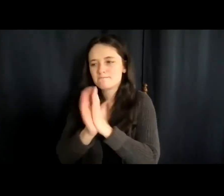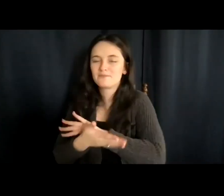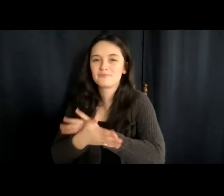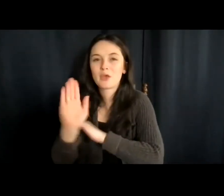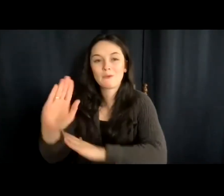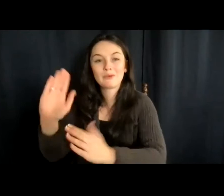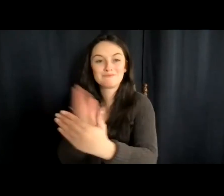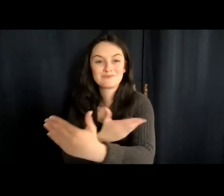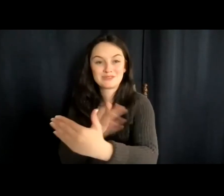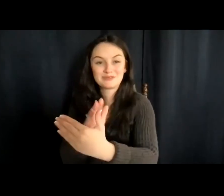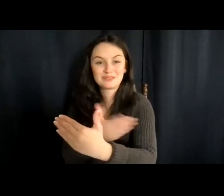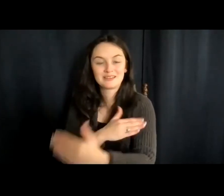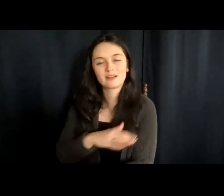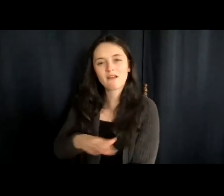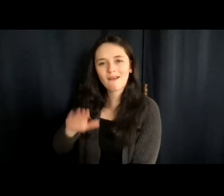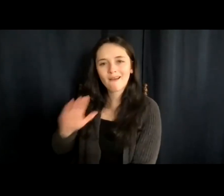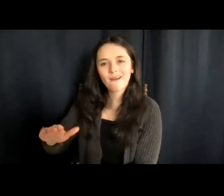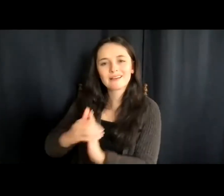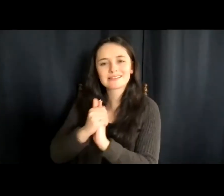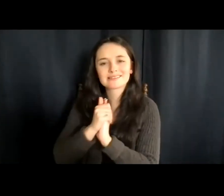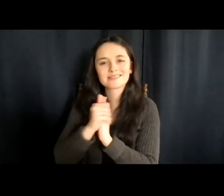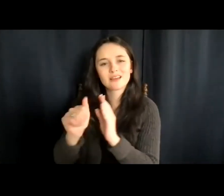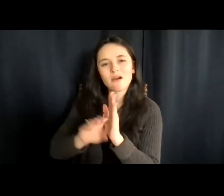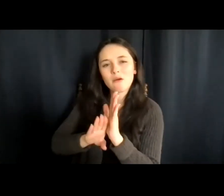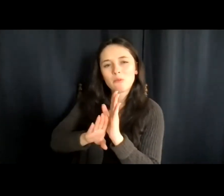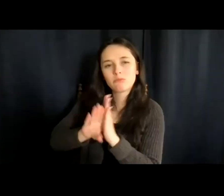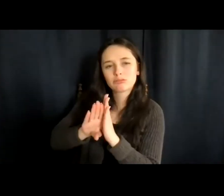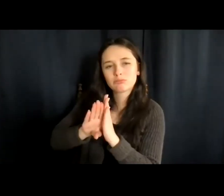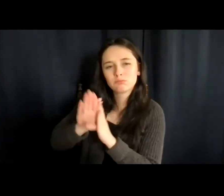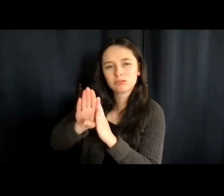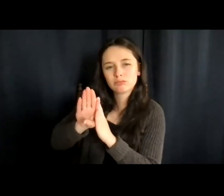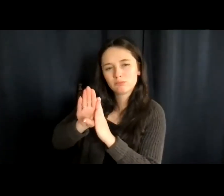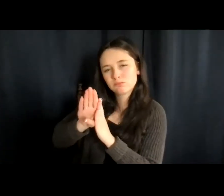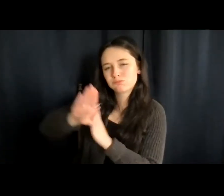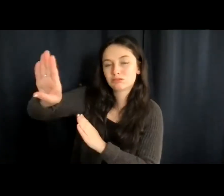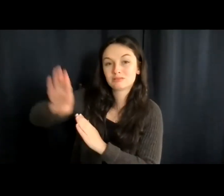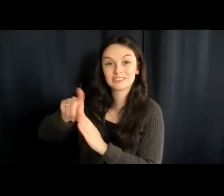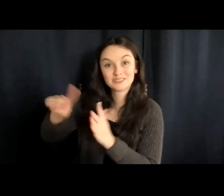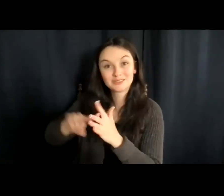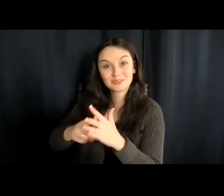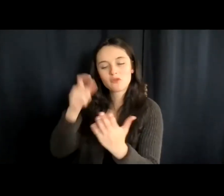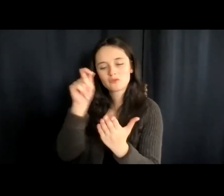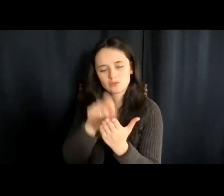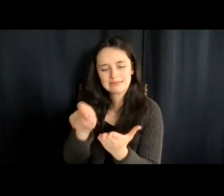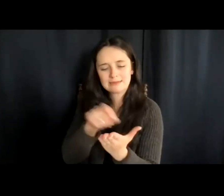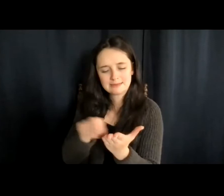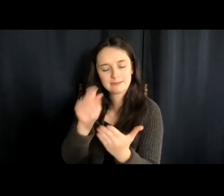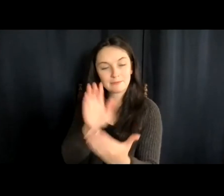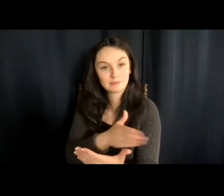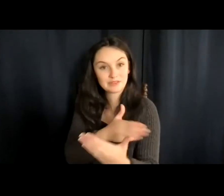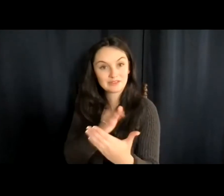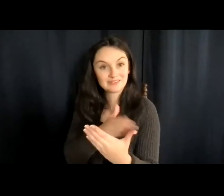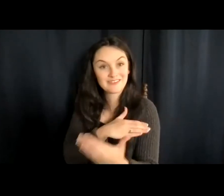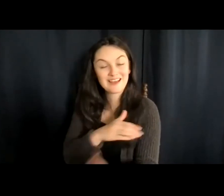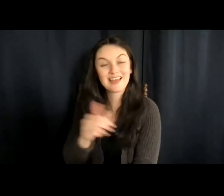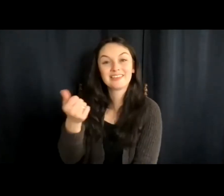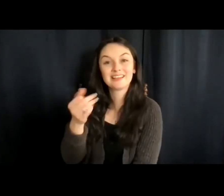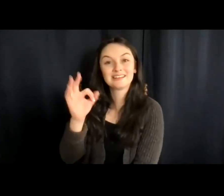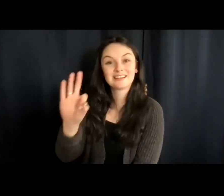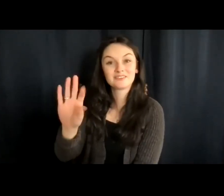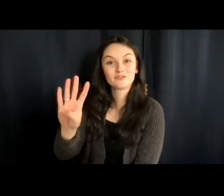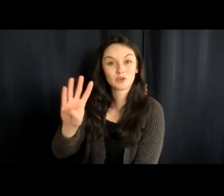Melba's talent kept growing. She began writing music too. Then in 1943, when she